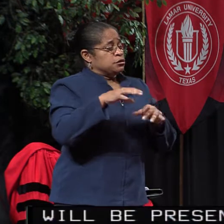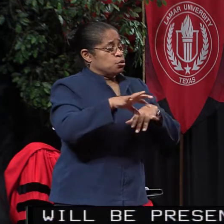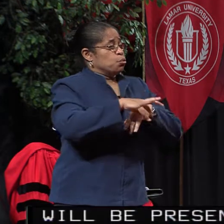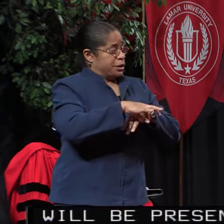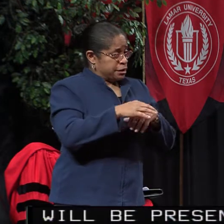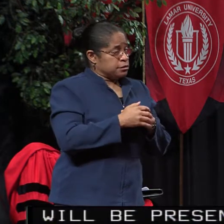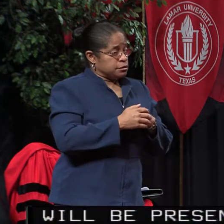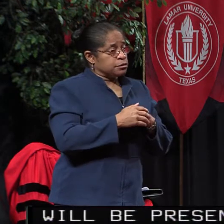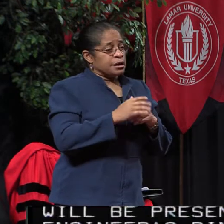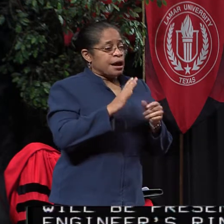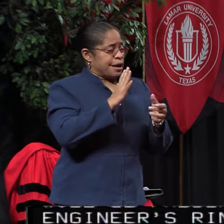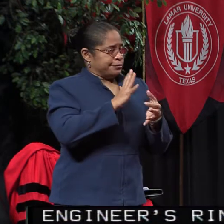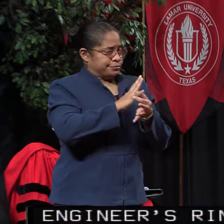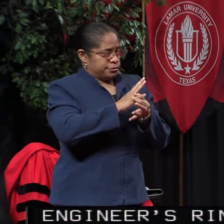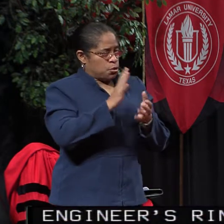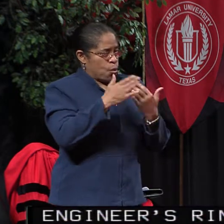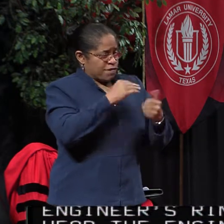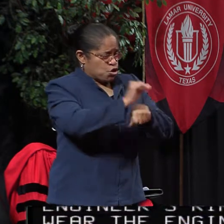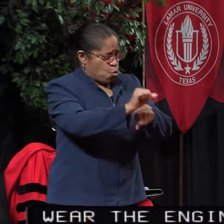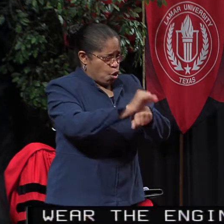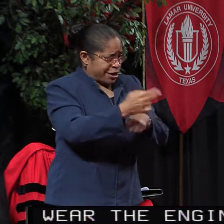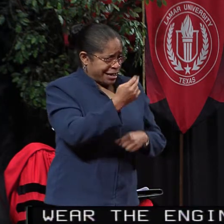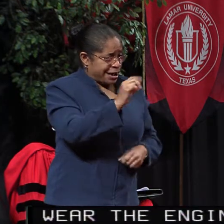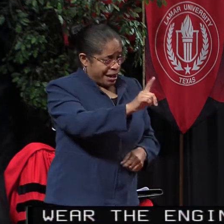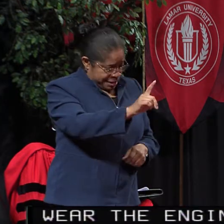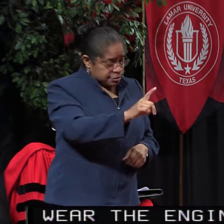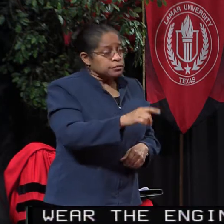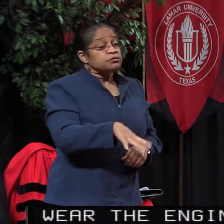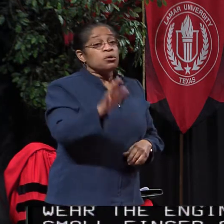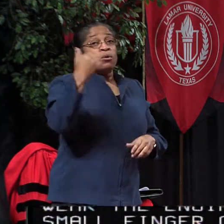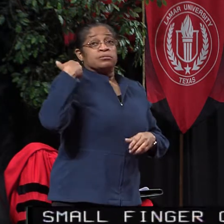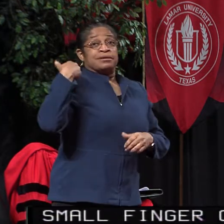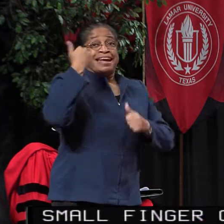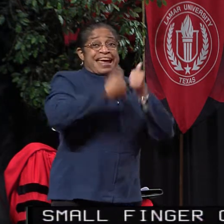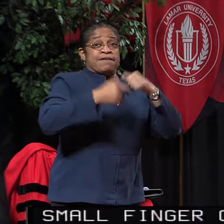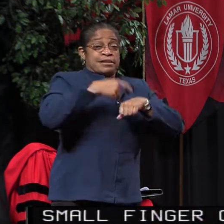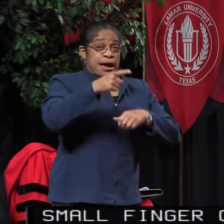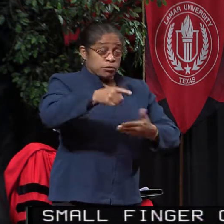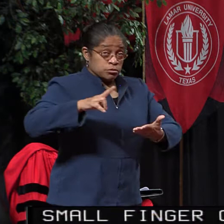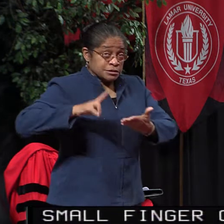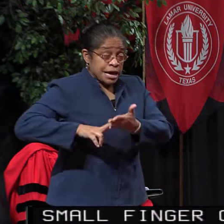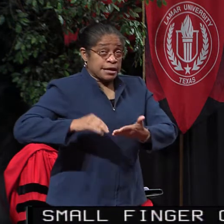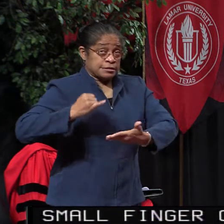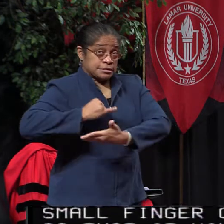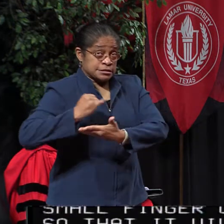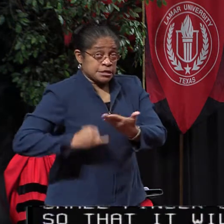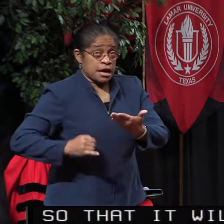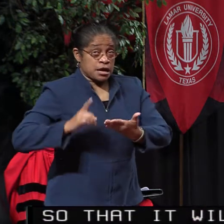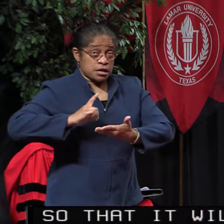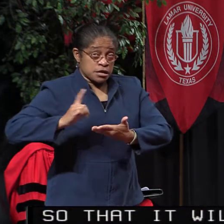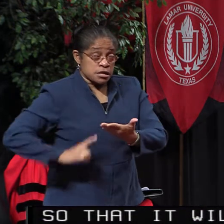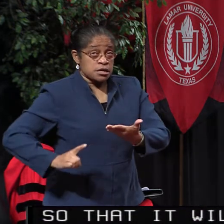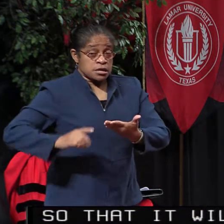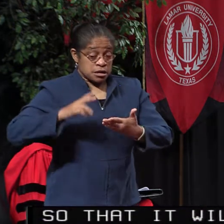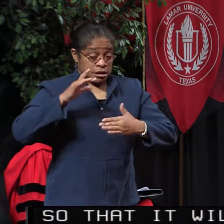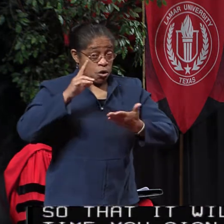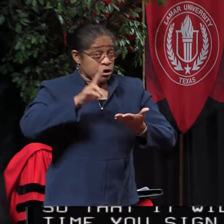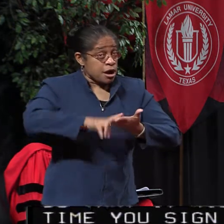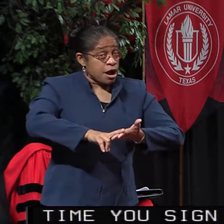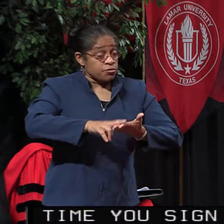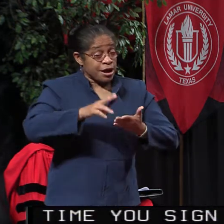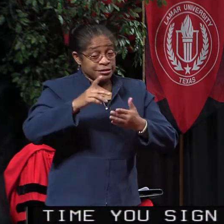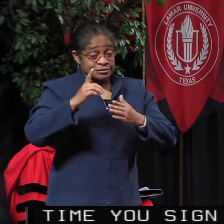on the small finger of the working hand so that it will remind you every time you sign a set of plans, contract documents, or